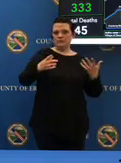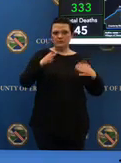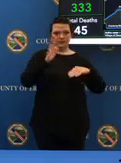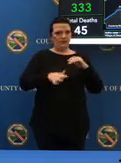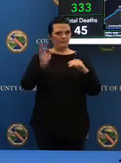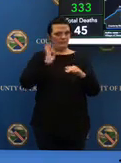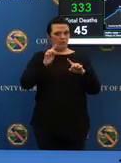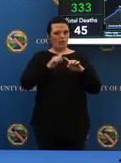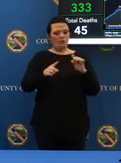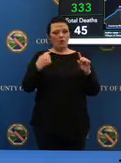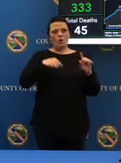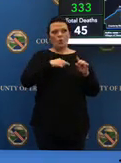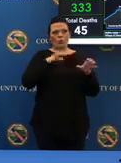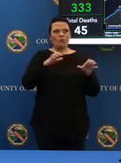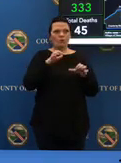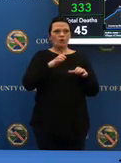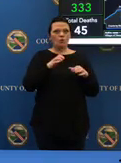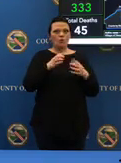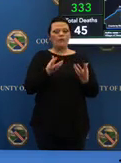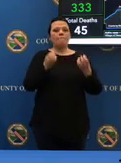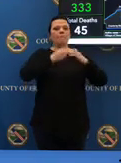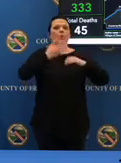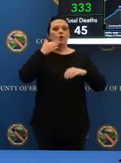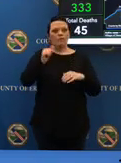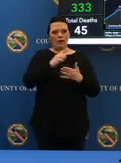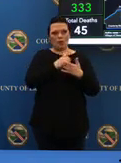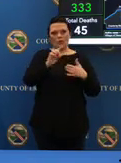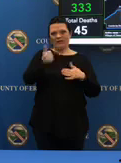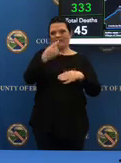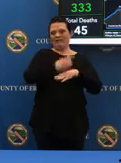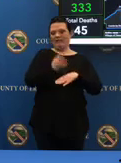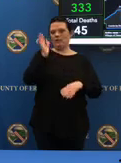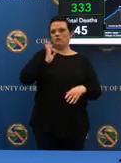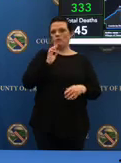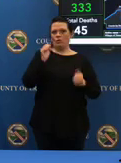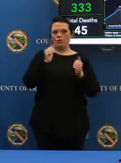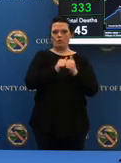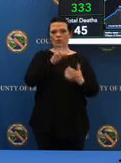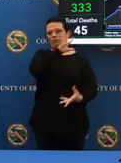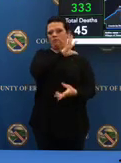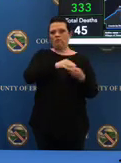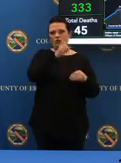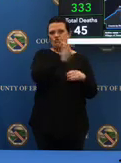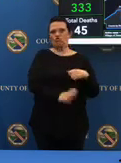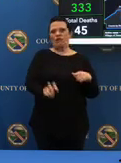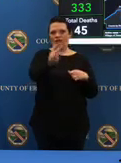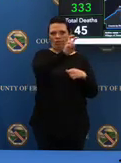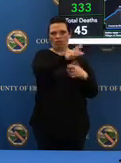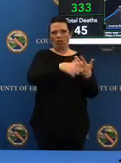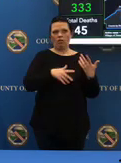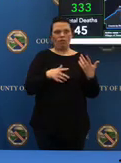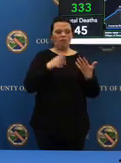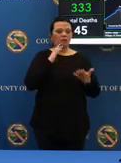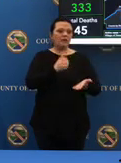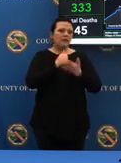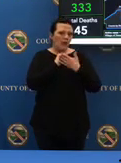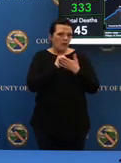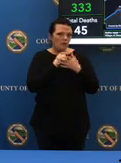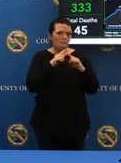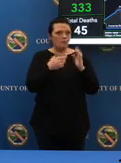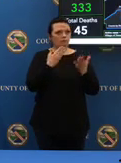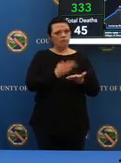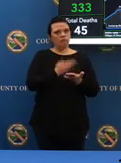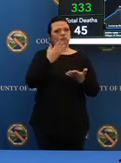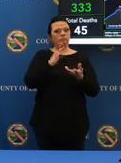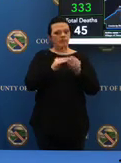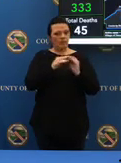know we were doing better about a week to 10 days ago with regards to just overall travel. It helps, and it shows us the